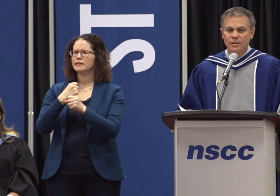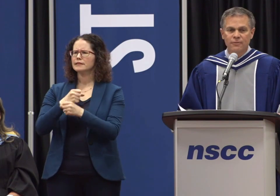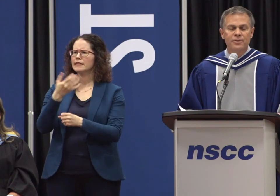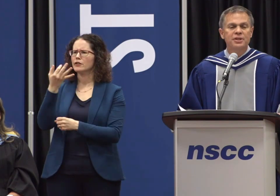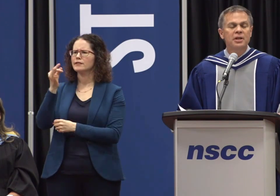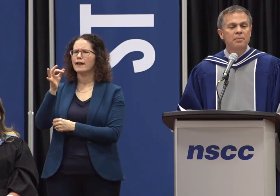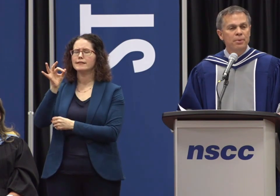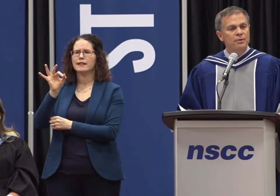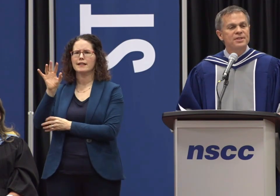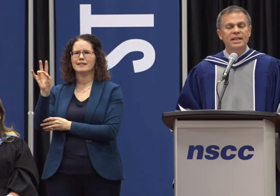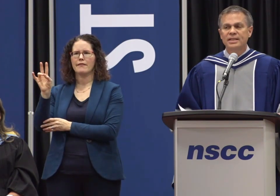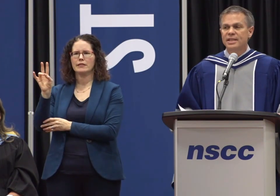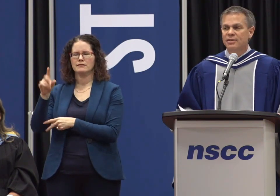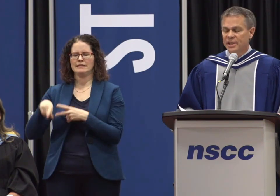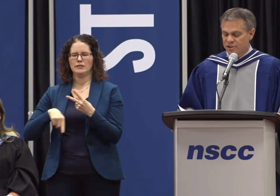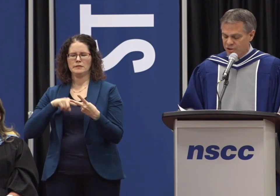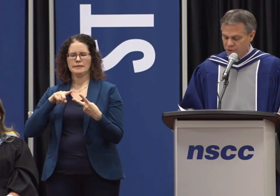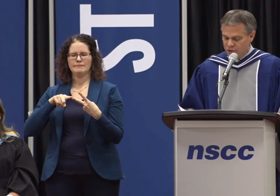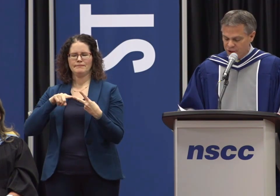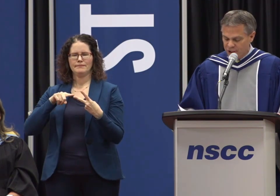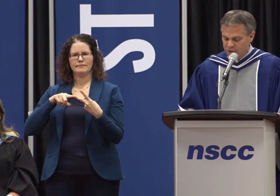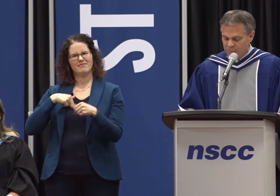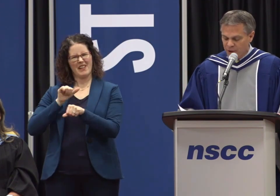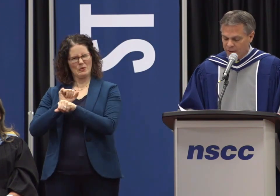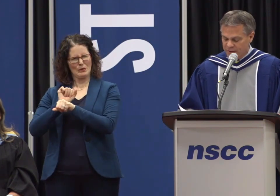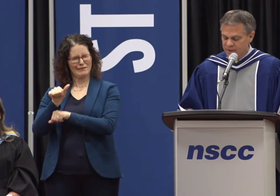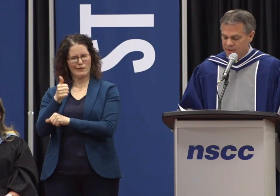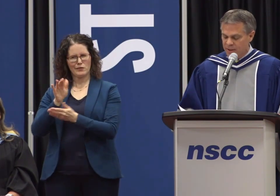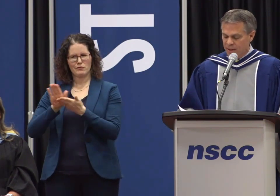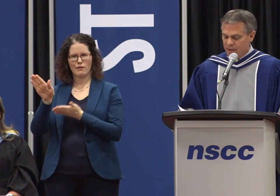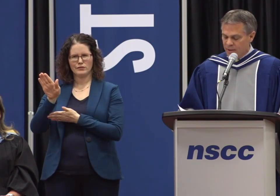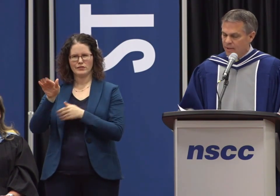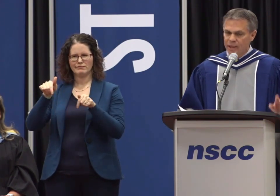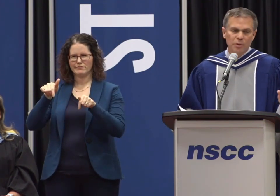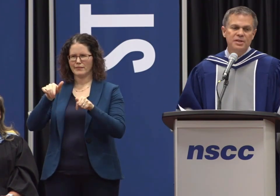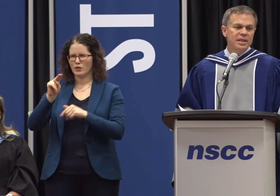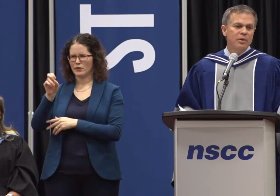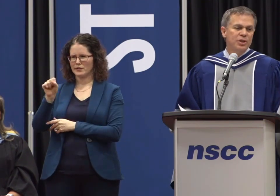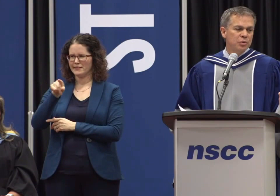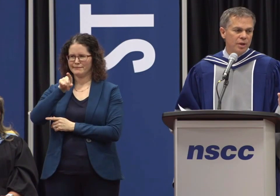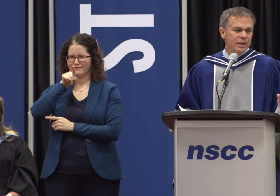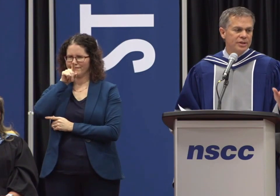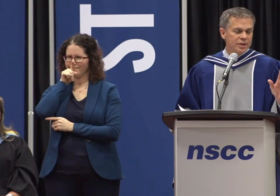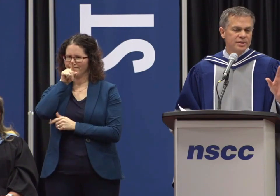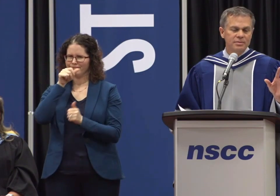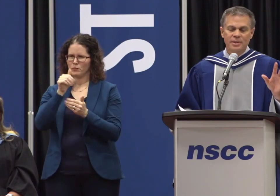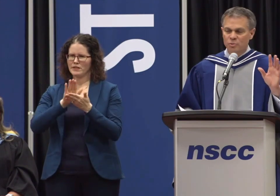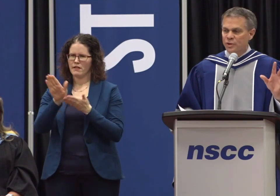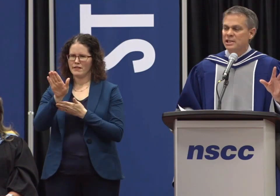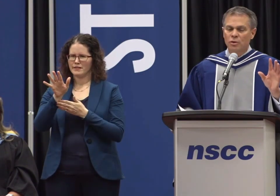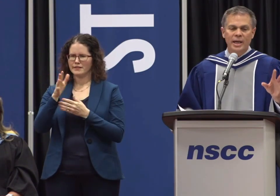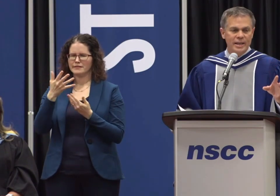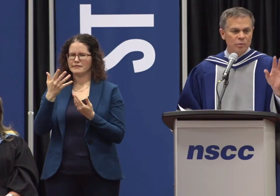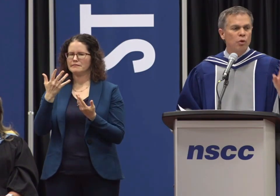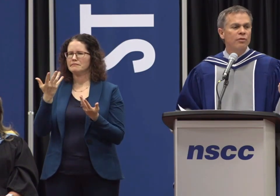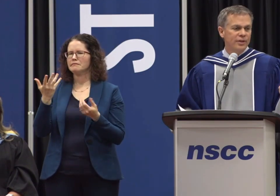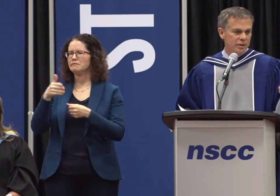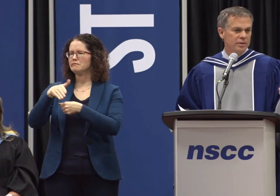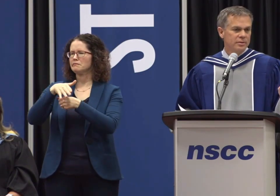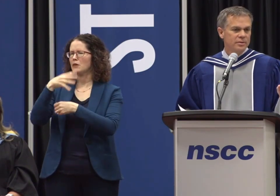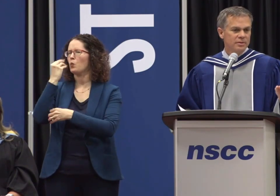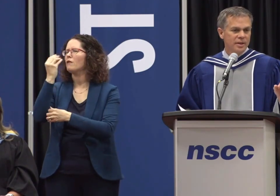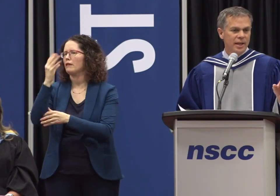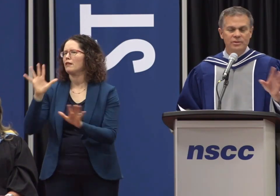at a different post-secondary institution here in the province, I won't say which one, it's one that's located in